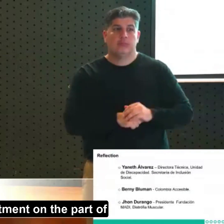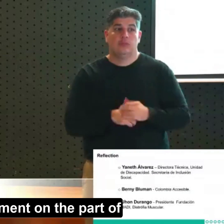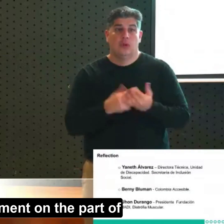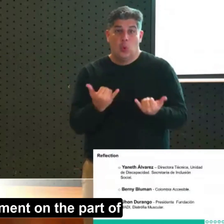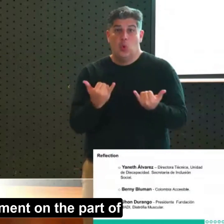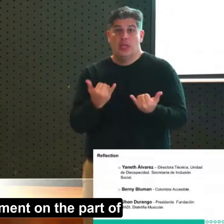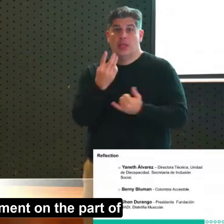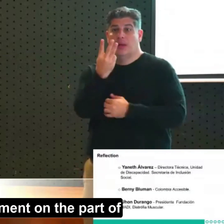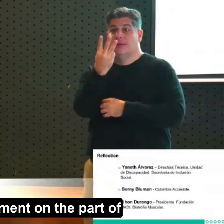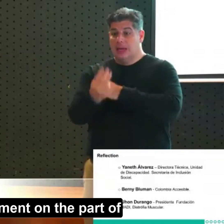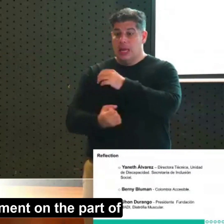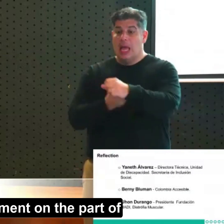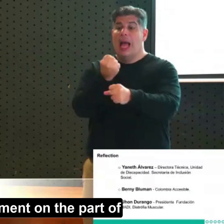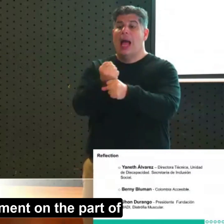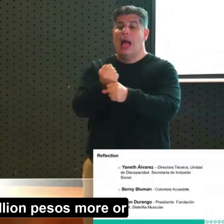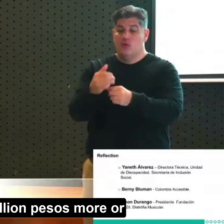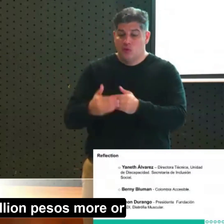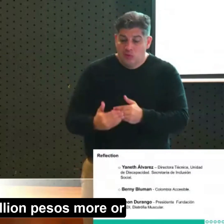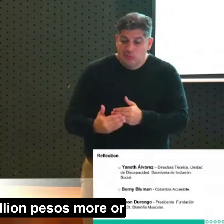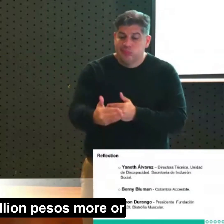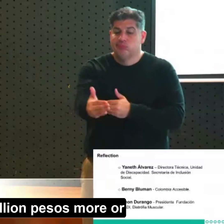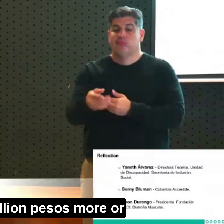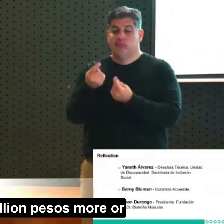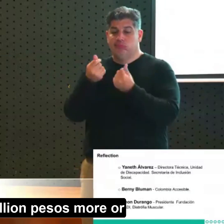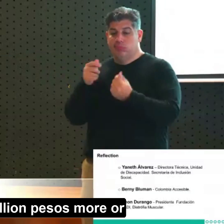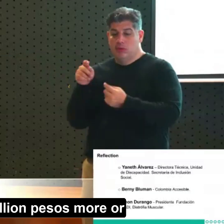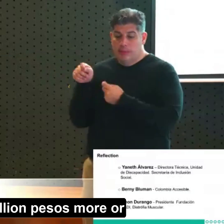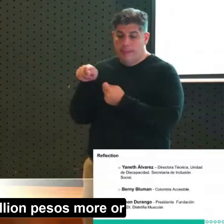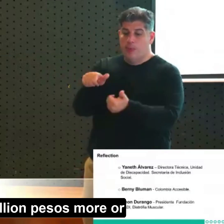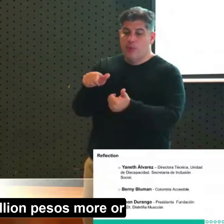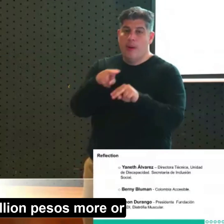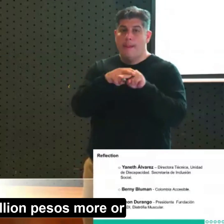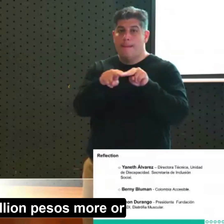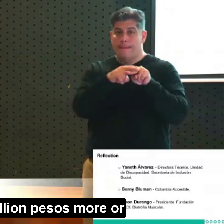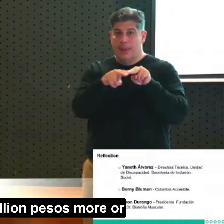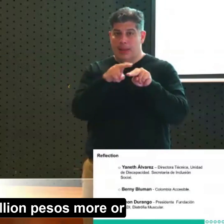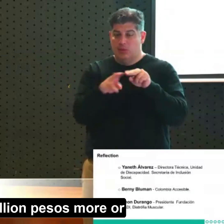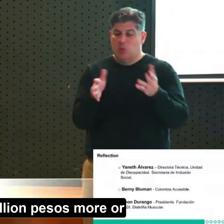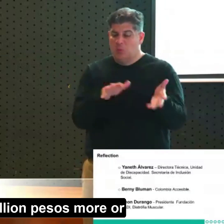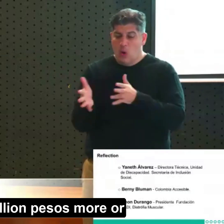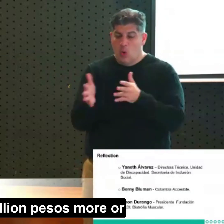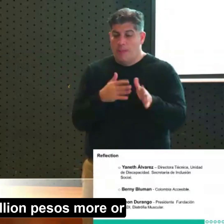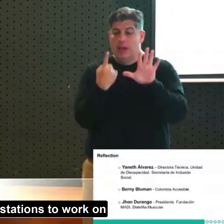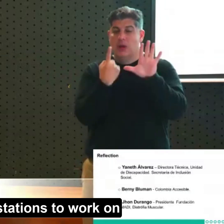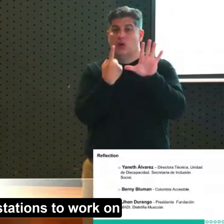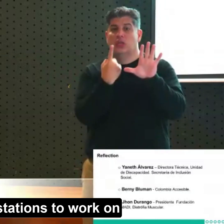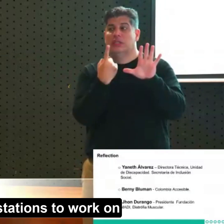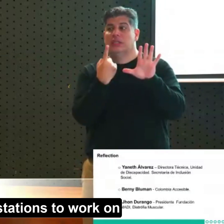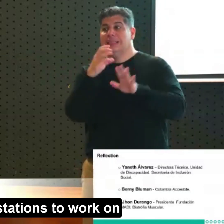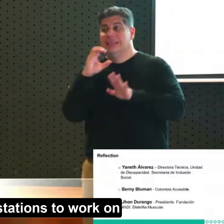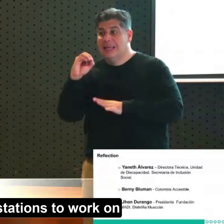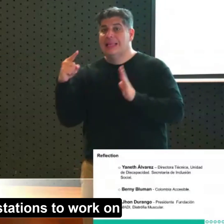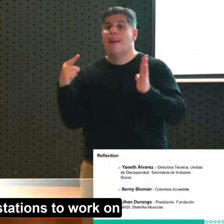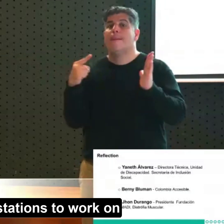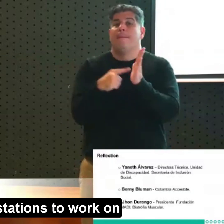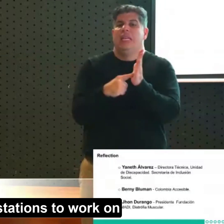3 years, an investment on the part of Metro, 60 billion pesos, more or less,